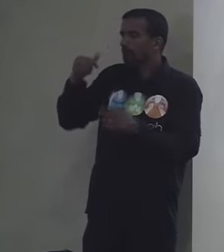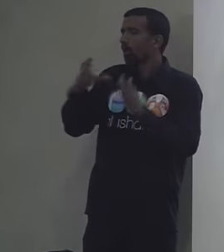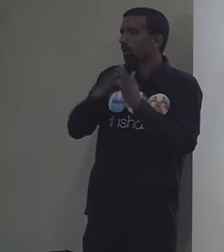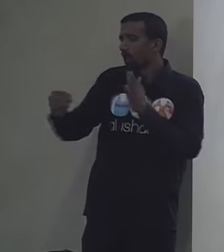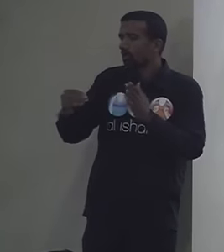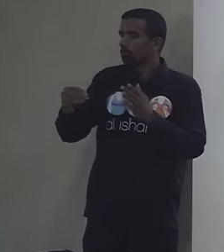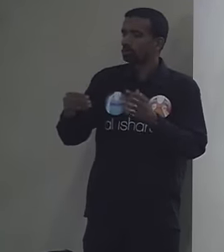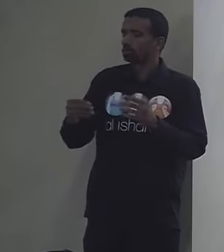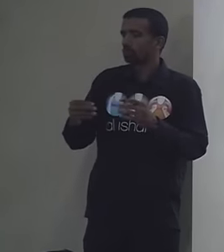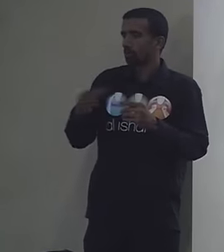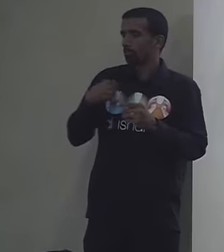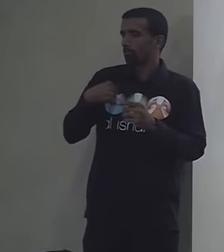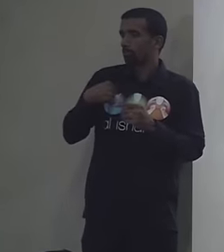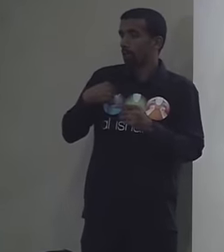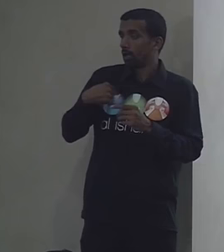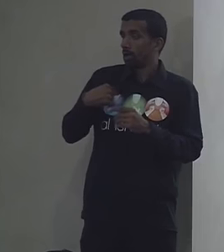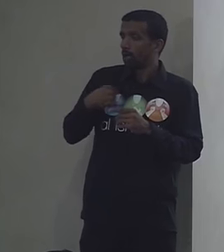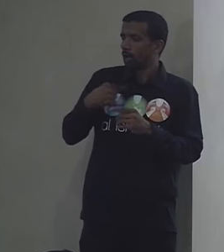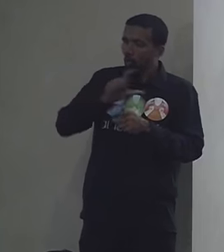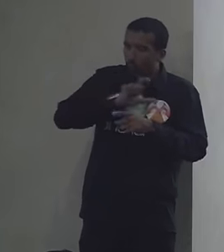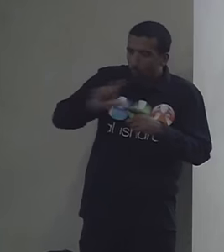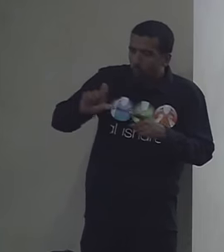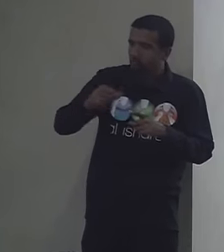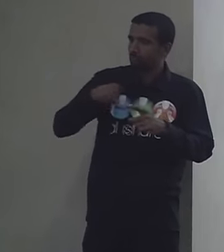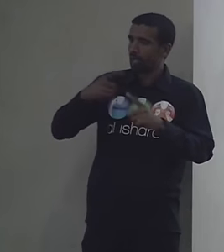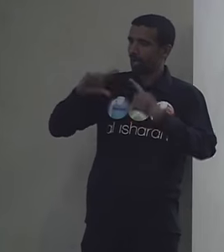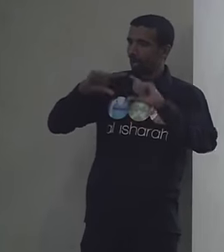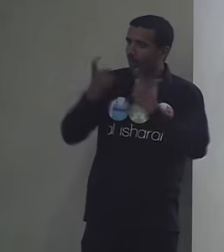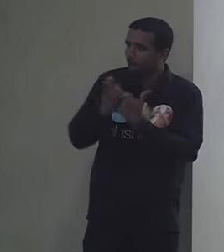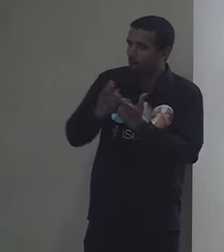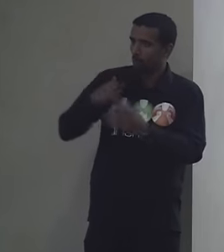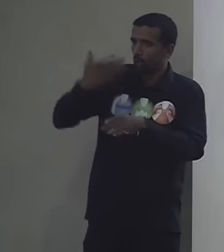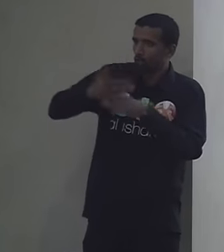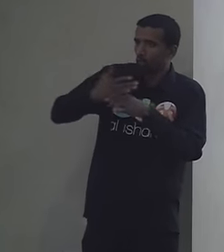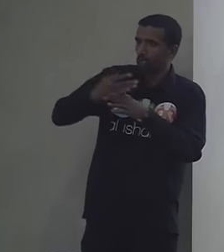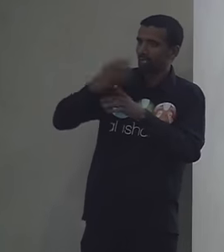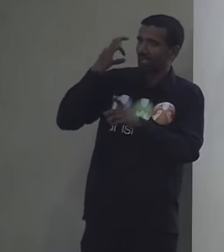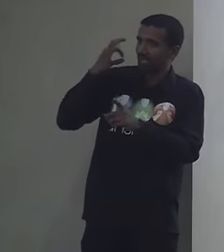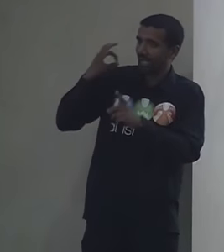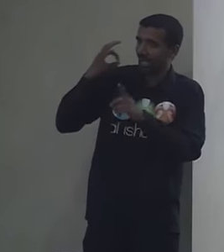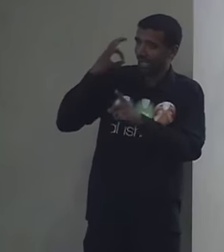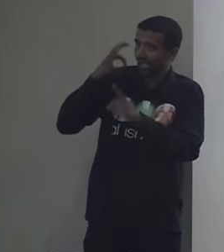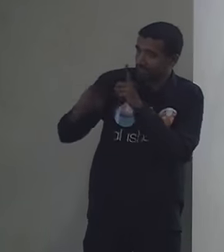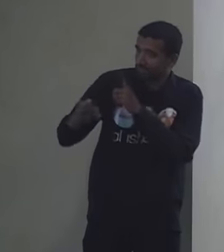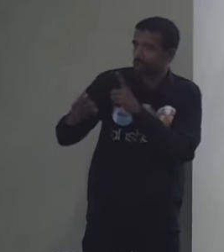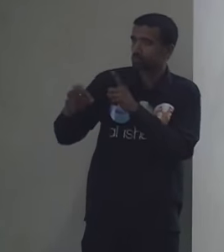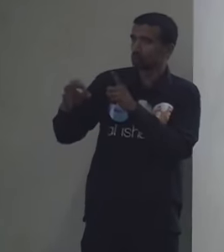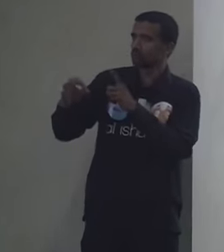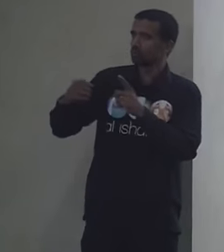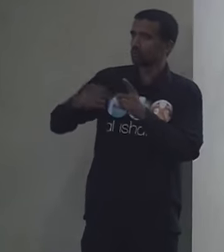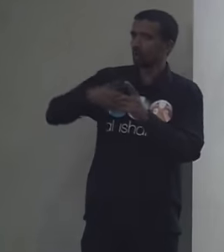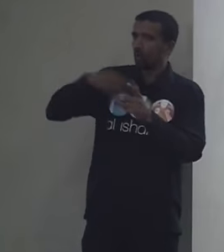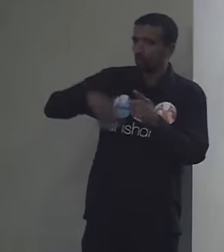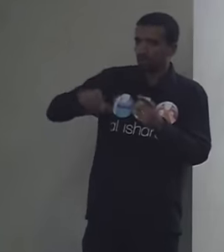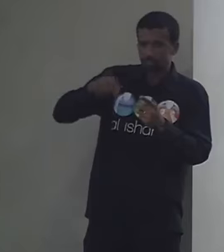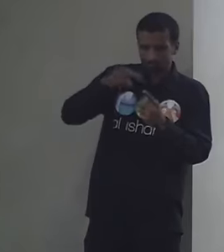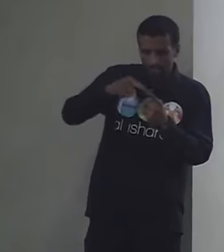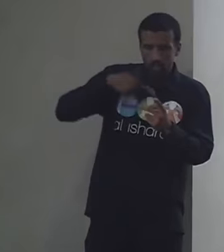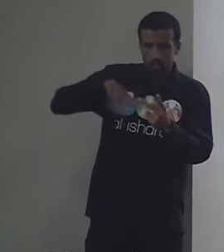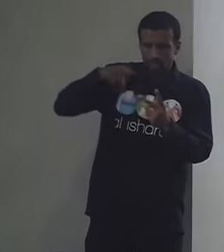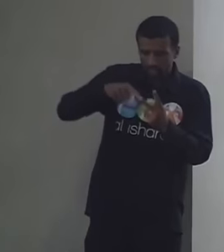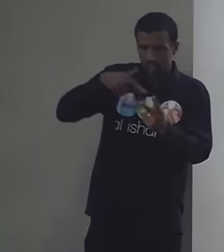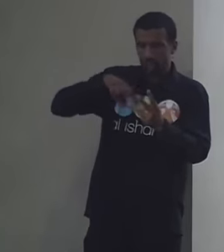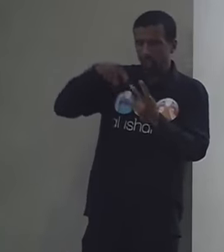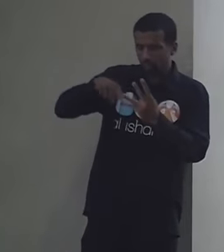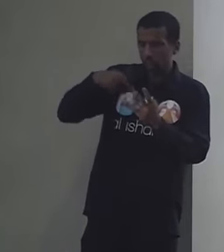I take? Which job interview should I go for? You have to trust somebody who knows more than you and says, this, do this, this, this, and this, and then you can move